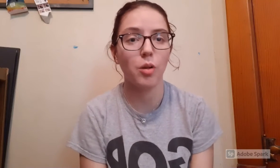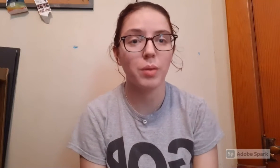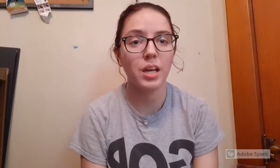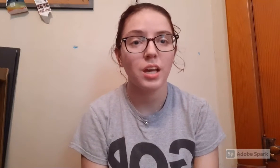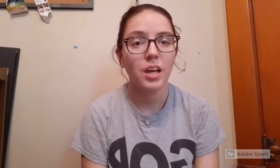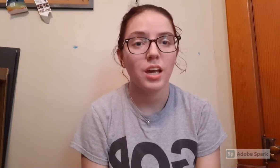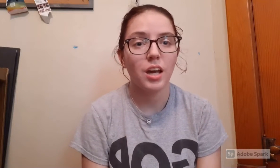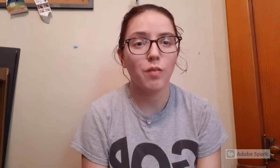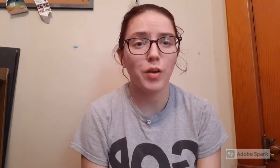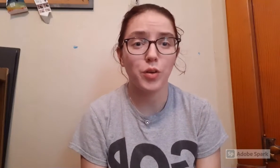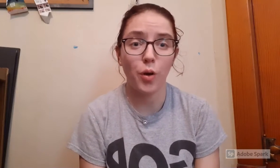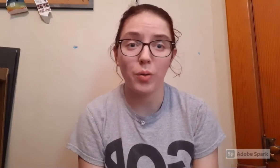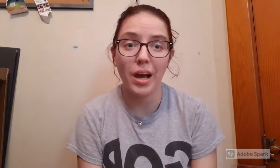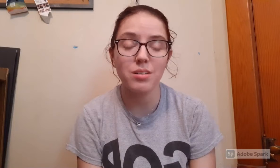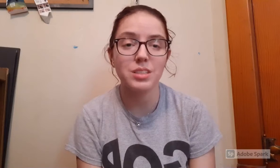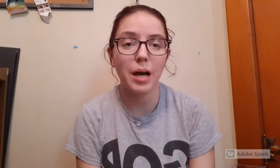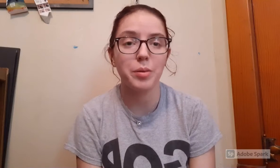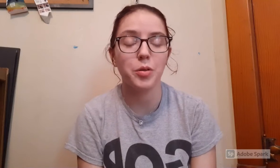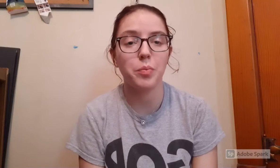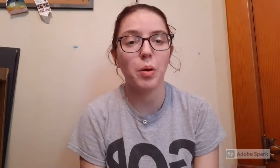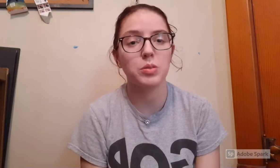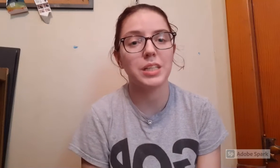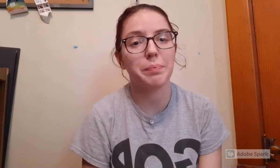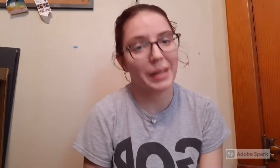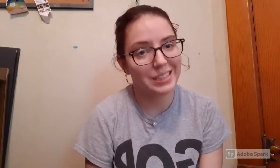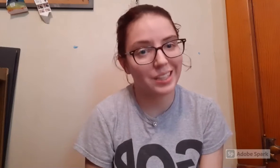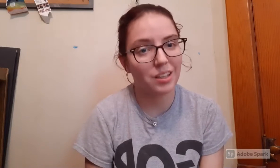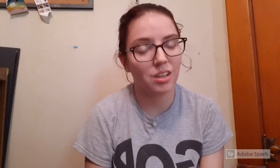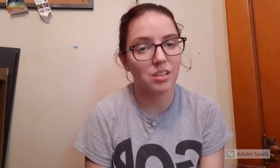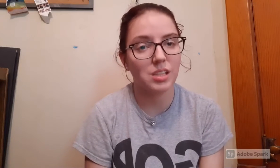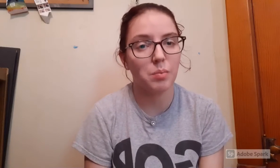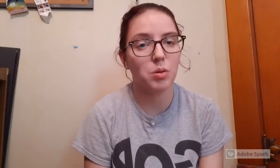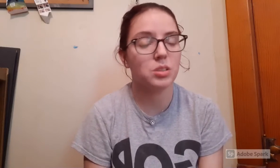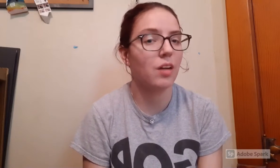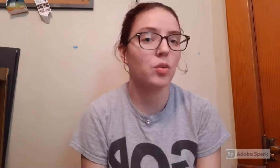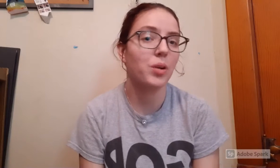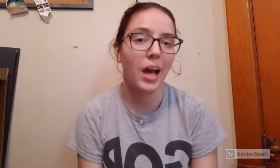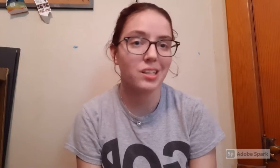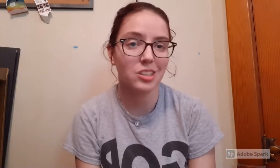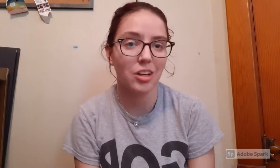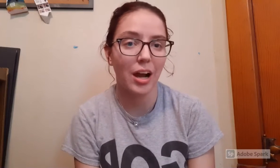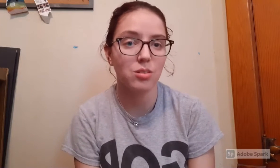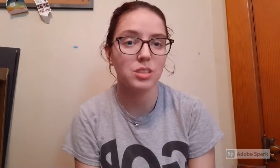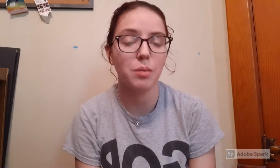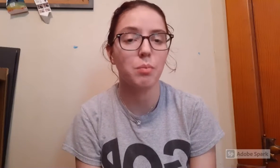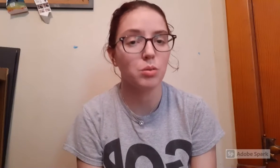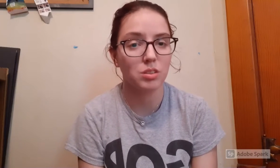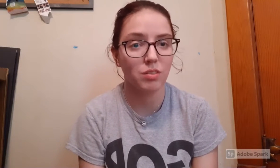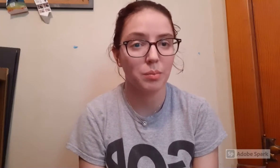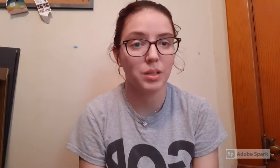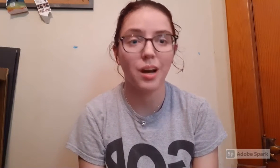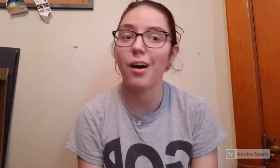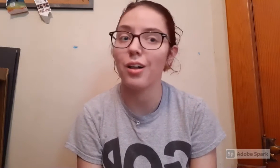me around your own house. I'll be doing mostly basic things that most everyone has in their house, and most of them, not all of them.